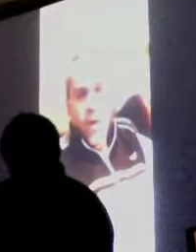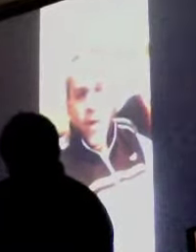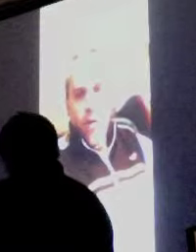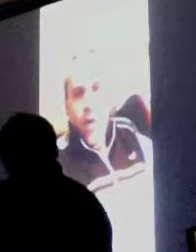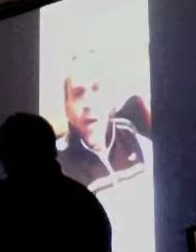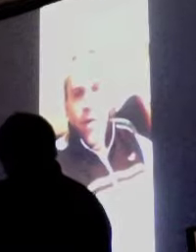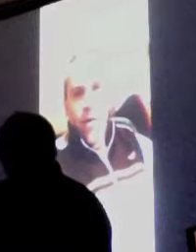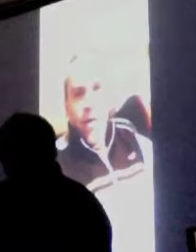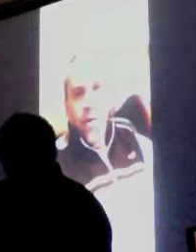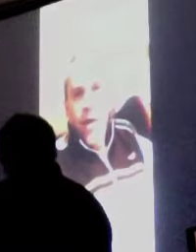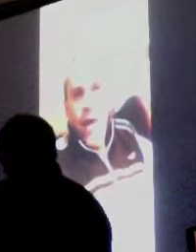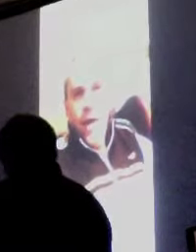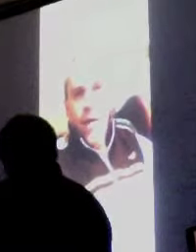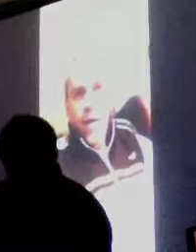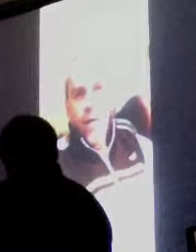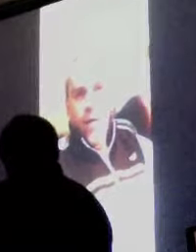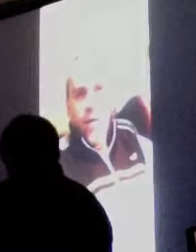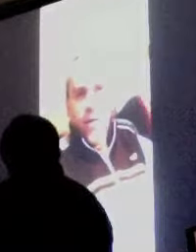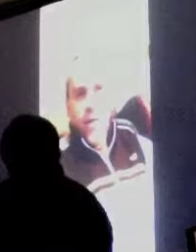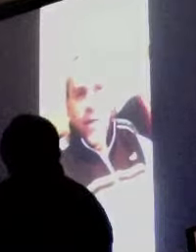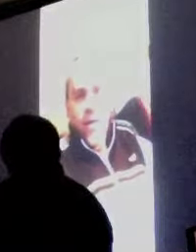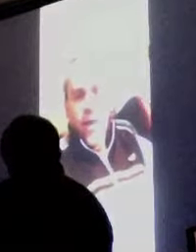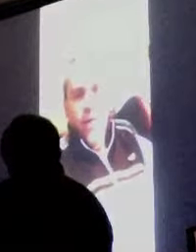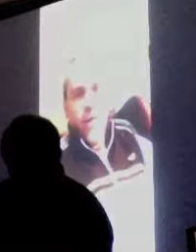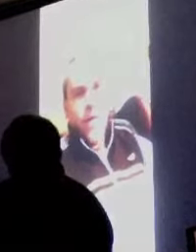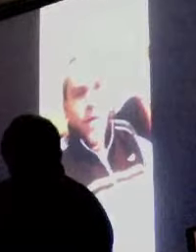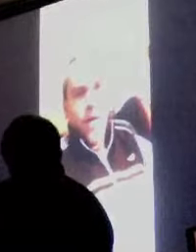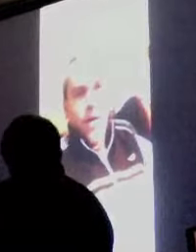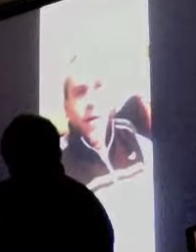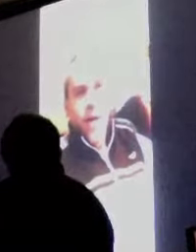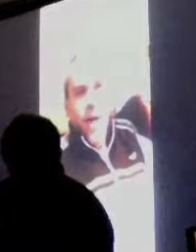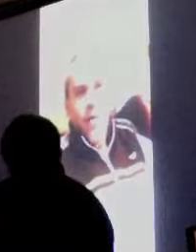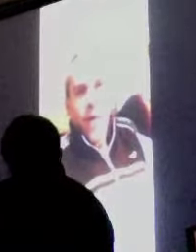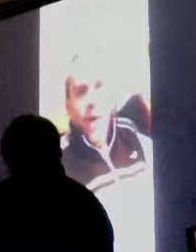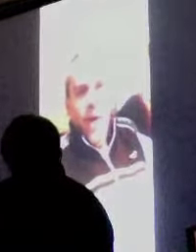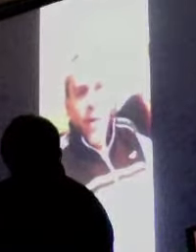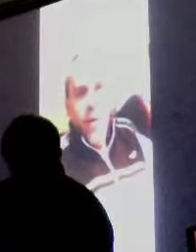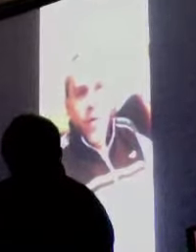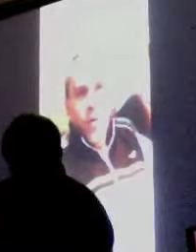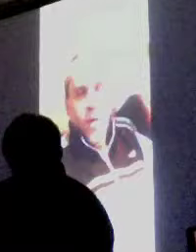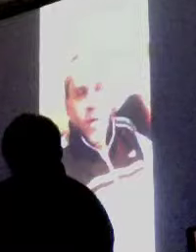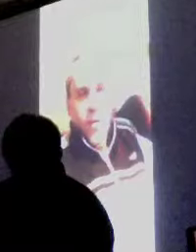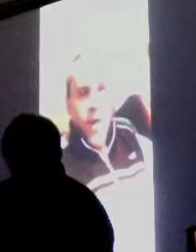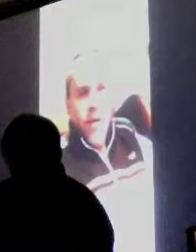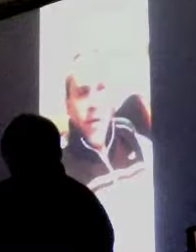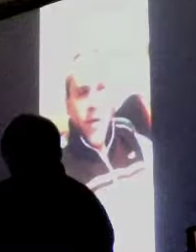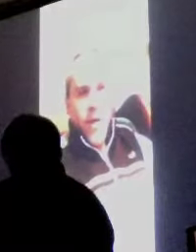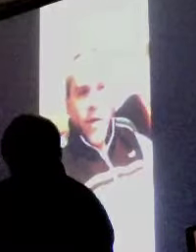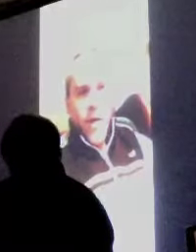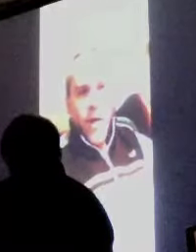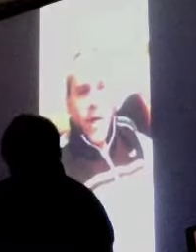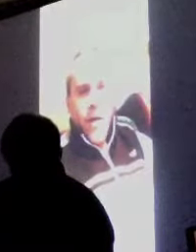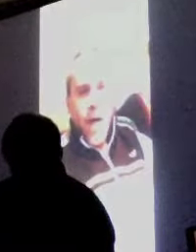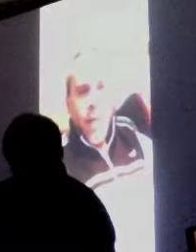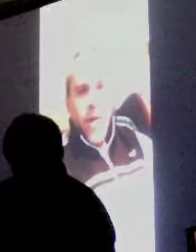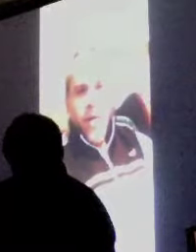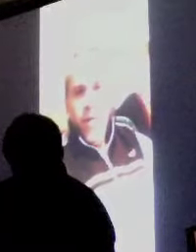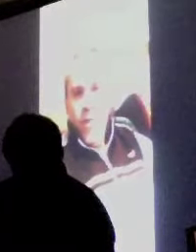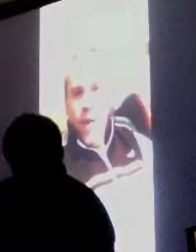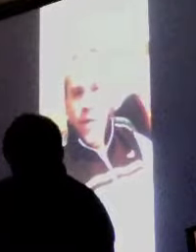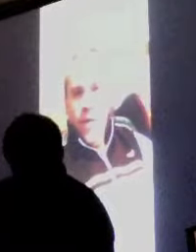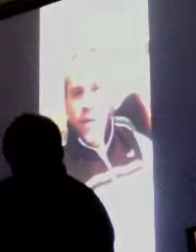students learning math. And there's definitely a difference there. And when I think about what school did for me, it got